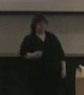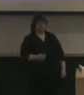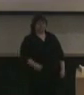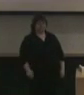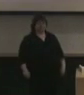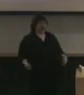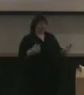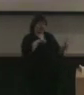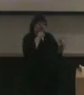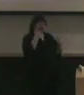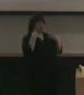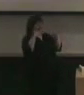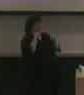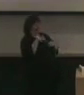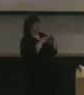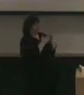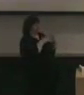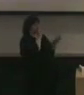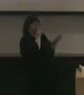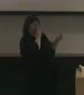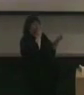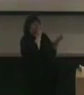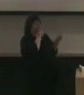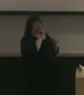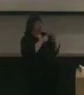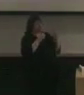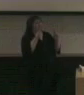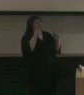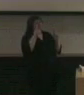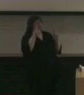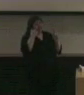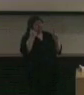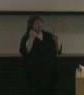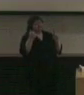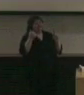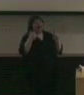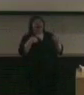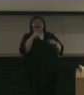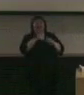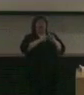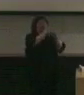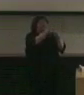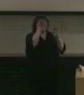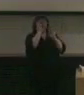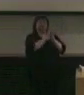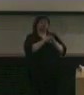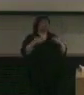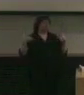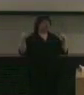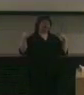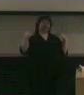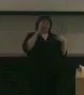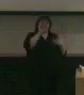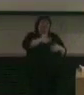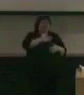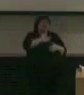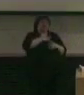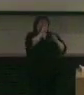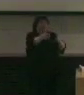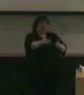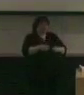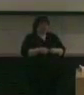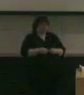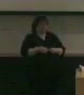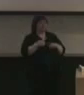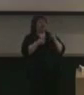I'm not trying to sell it, but yeah, we're not trying to sell it, but because I cannot give you those pictures. I unfortunately can't.